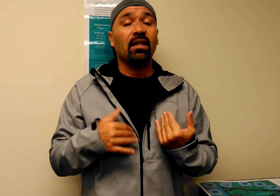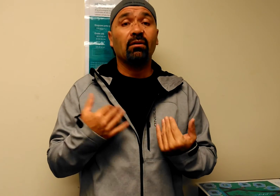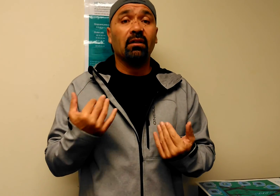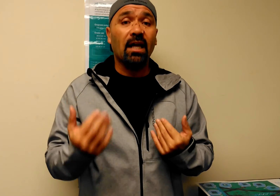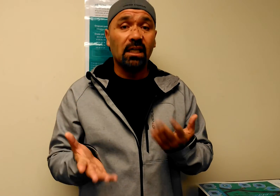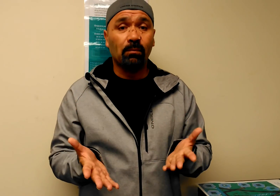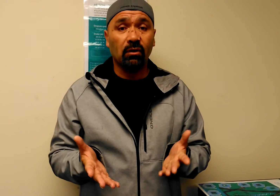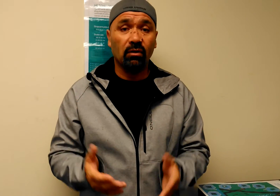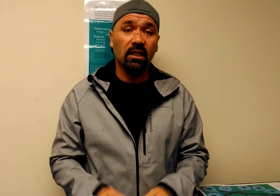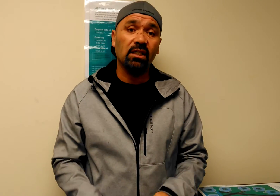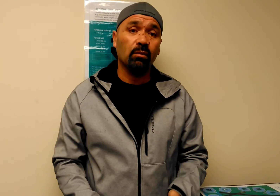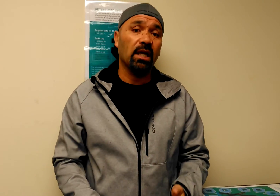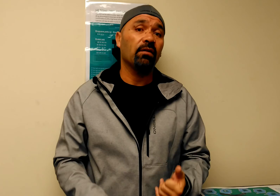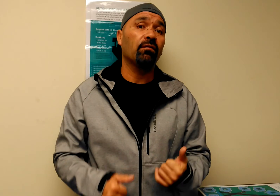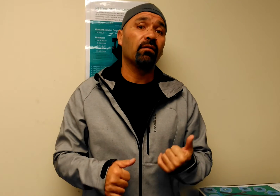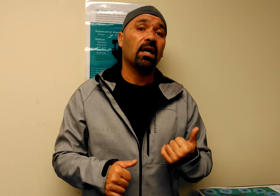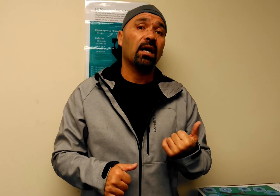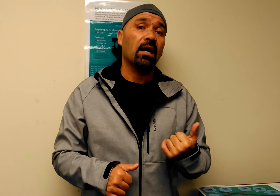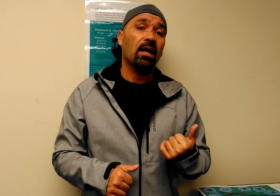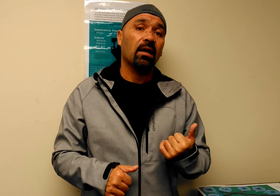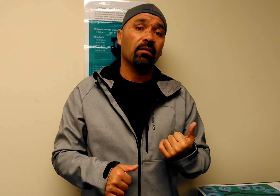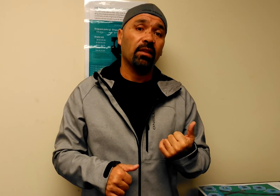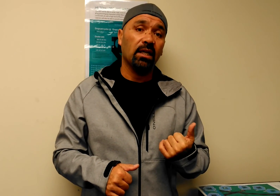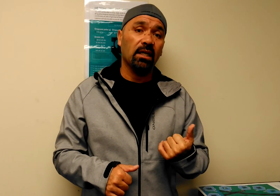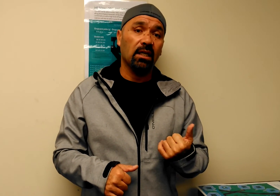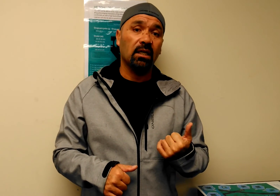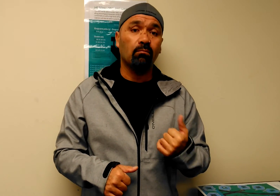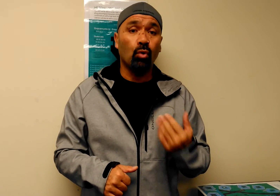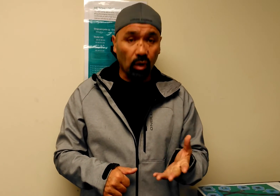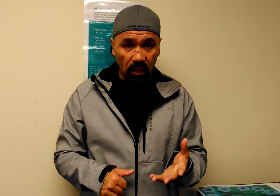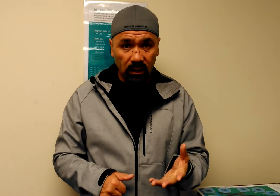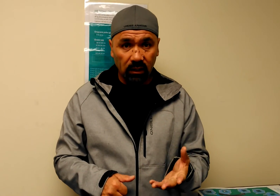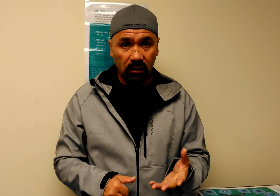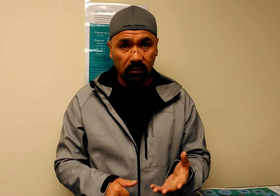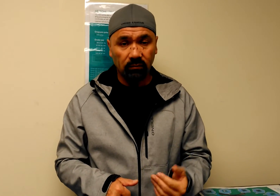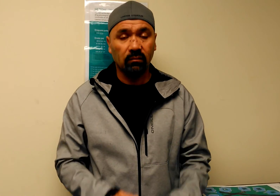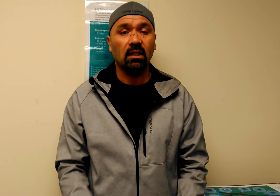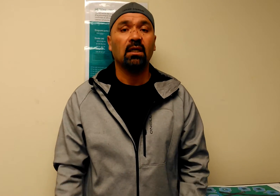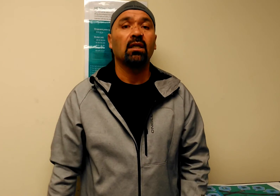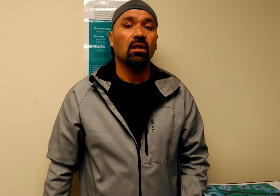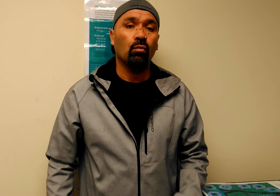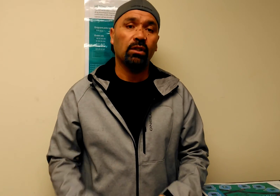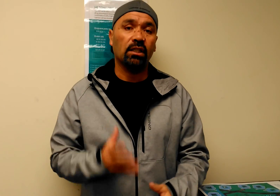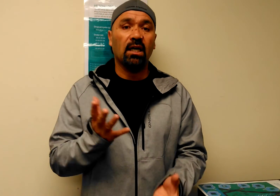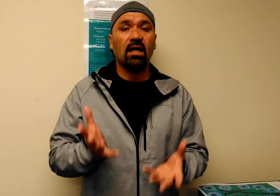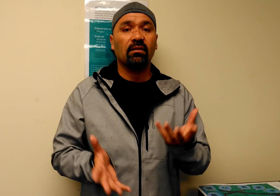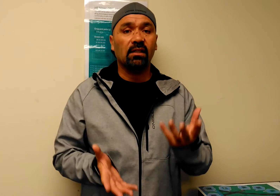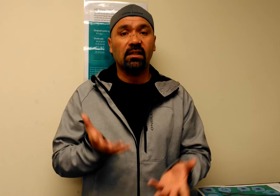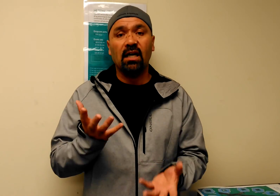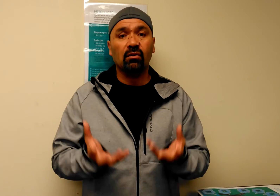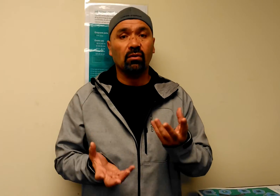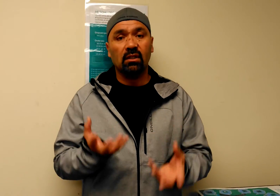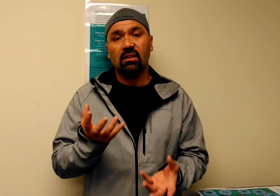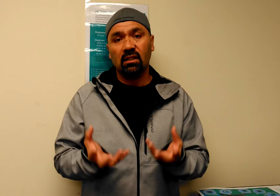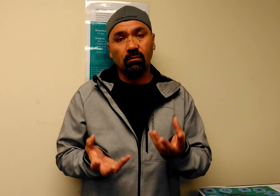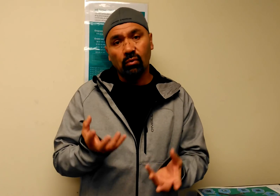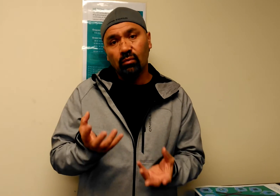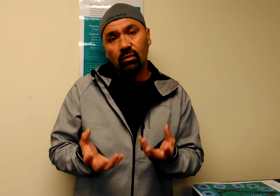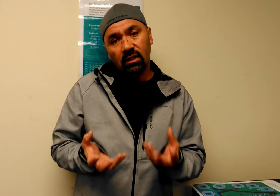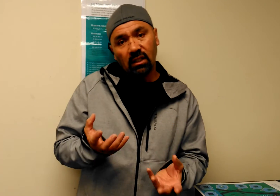Then last but not least, we have the mora, which are the sounds or the